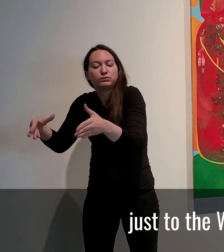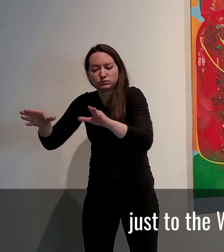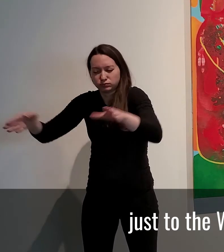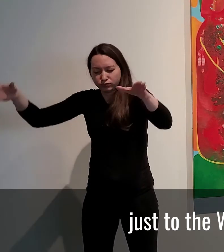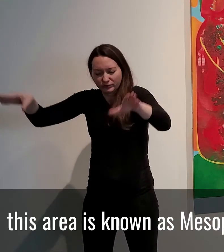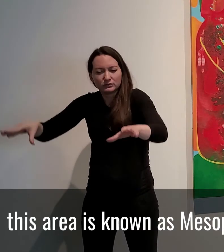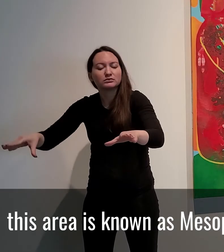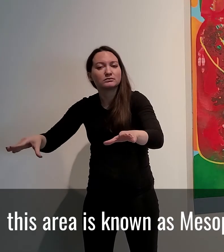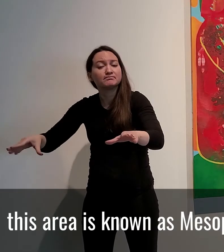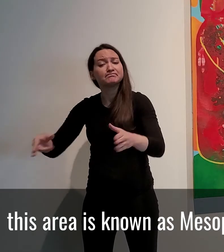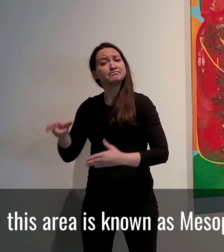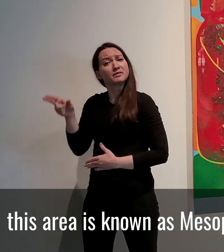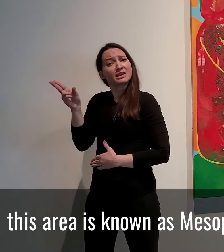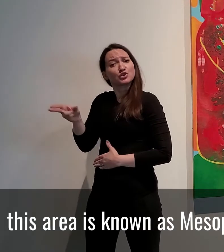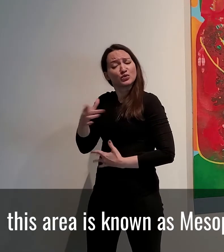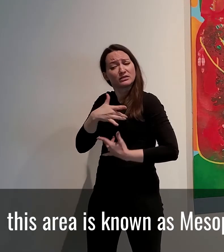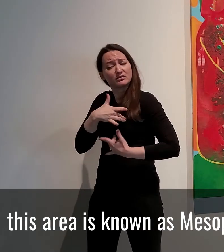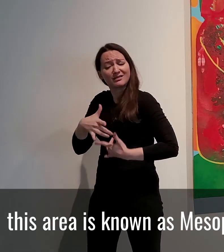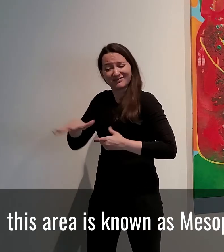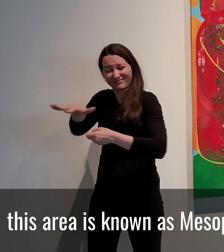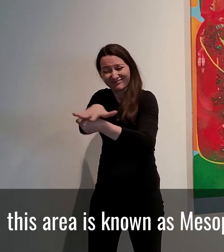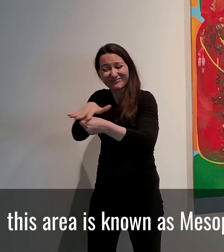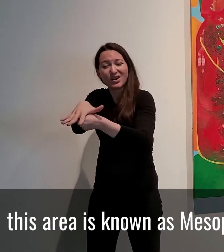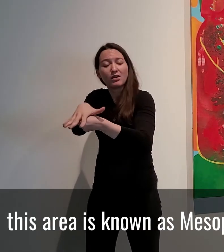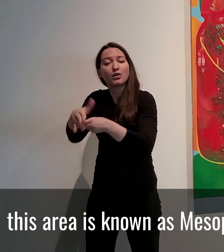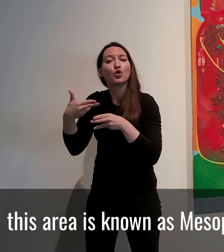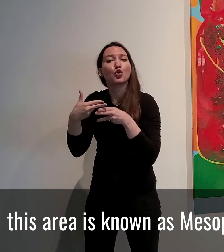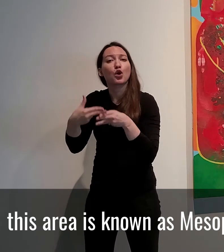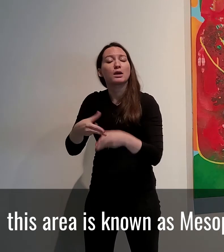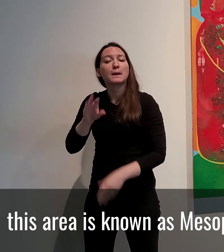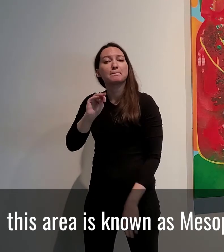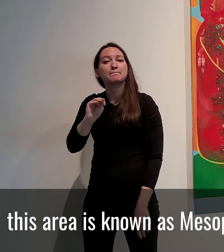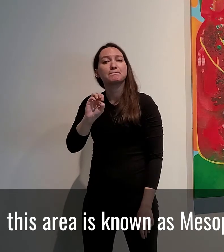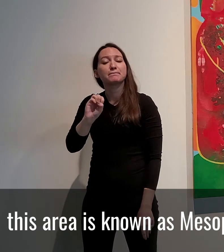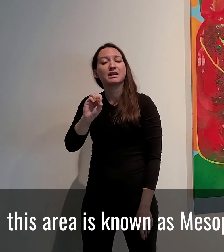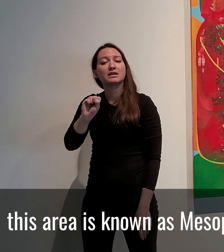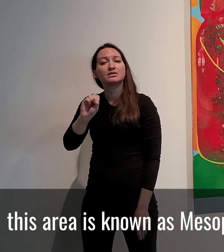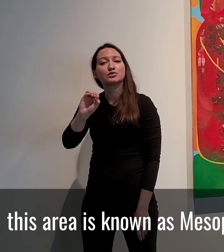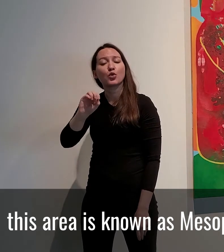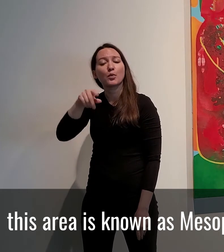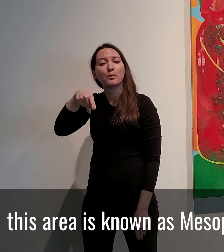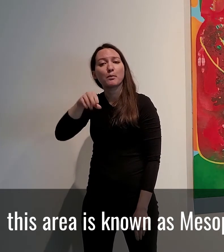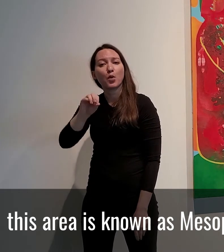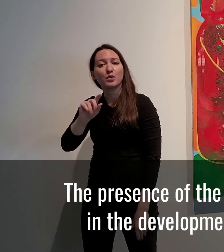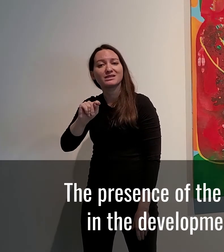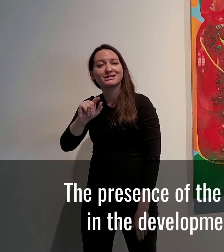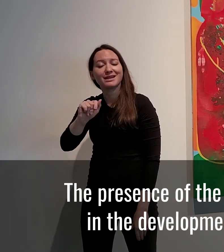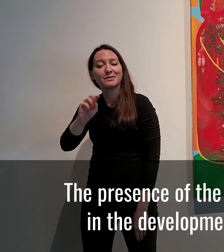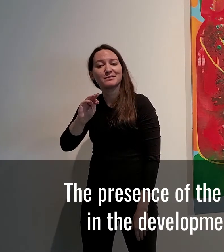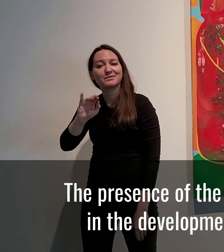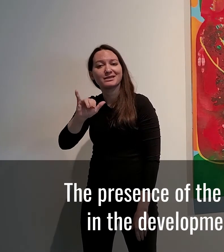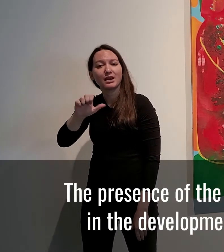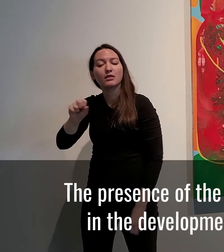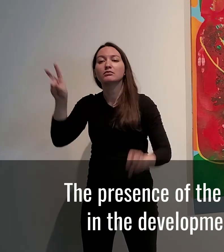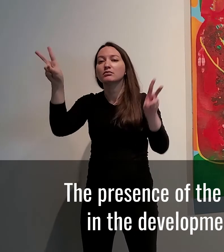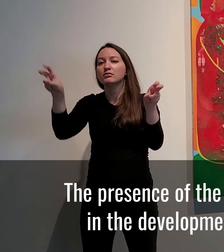Historically, this area is known as Mesopotamia, or between the rivers. The presence of the rivers was a